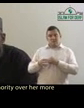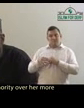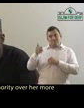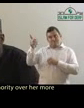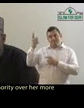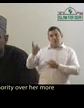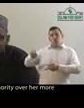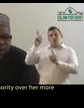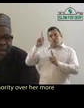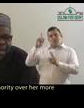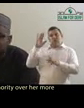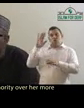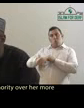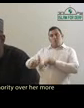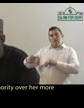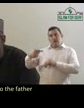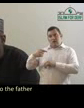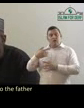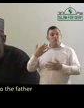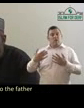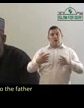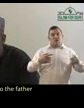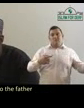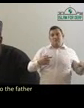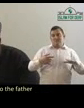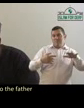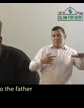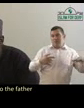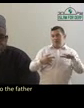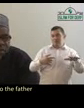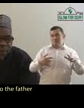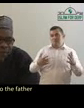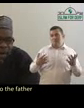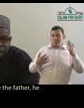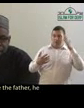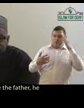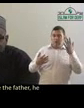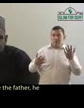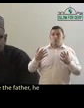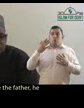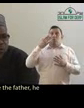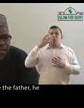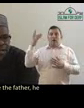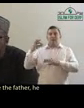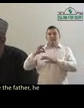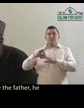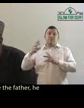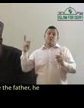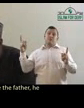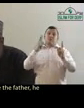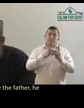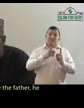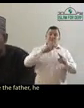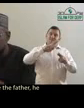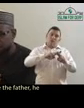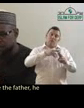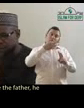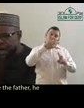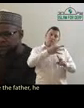the authority over her more than everyone else. So when that husband came to the father to seek her hand in